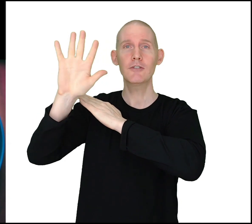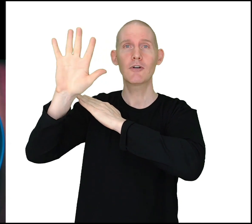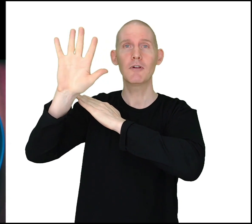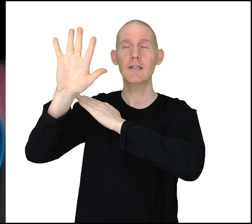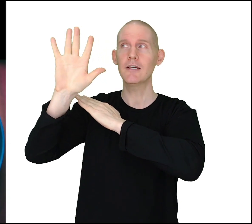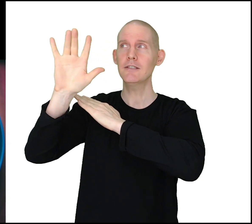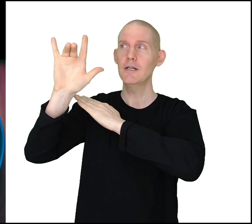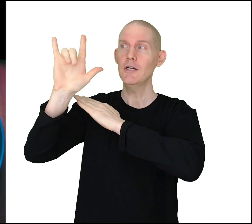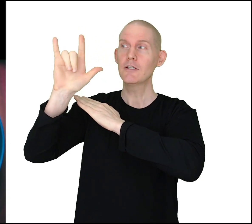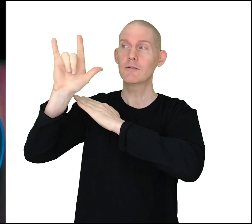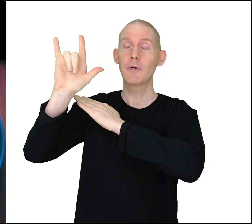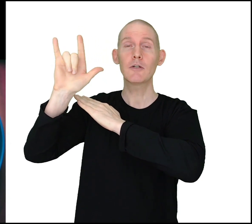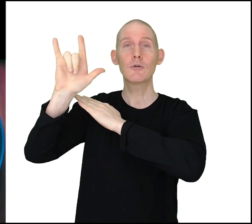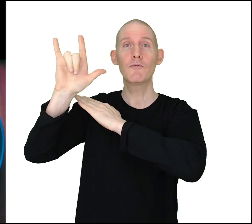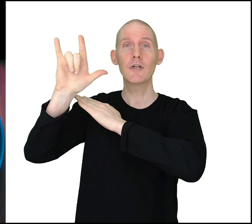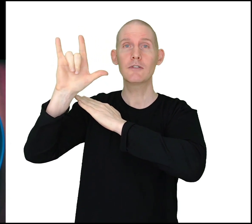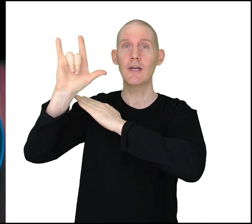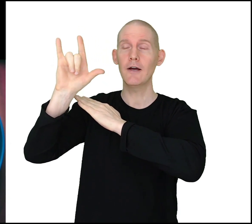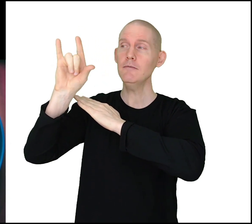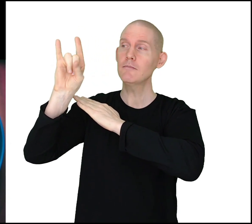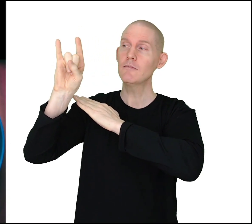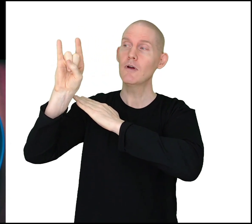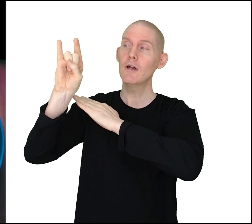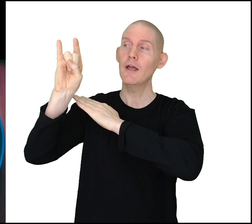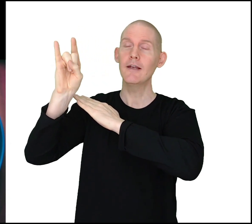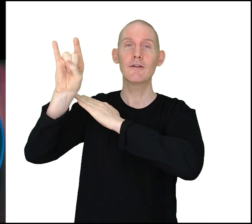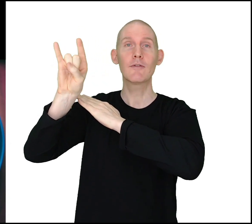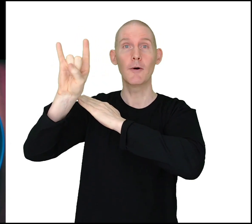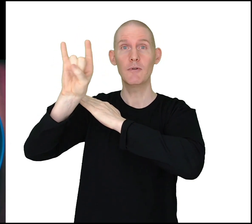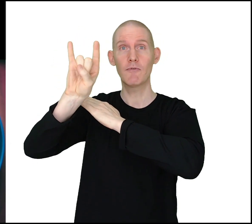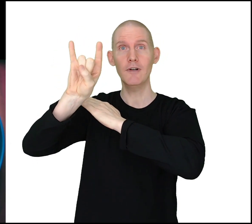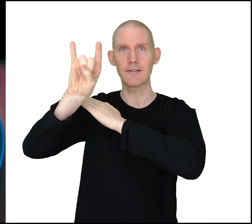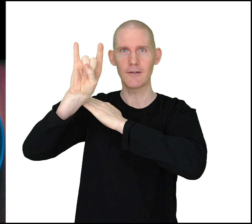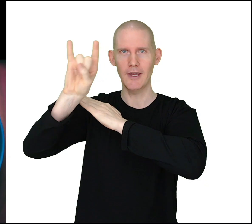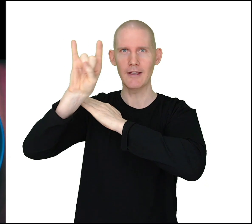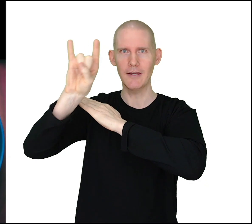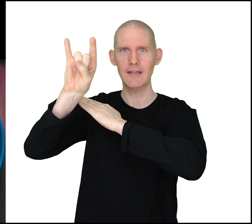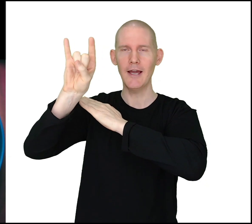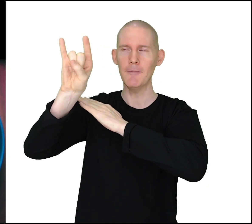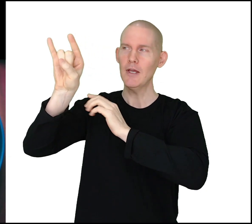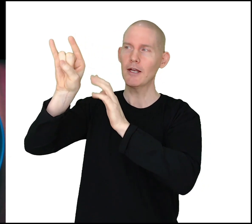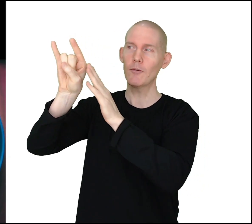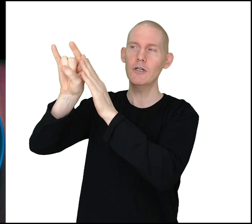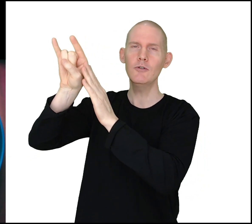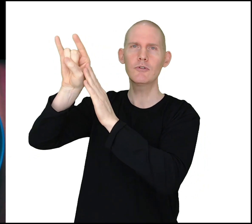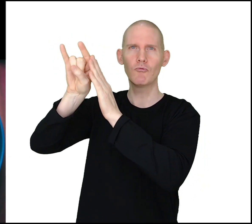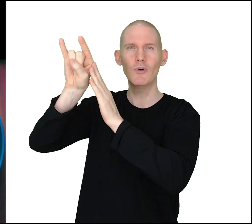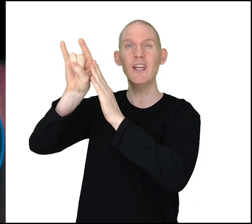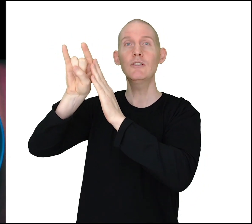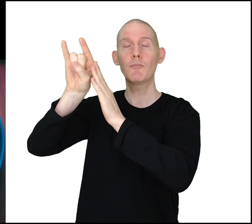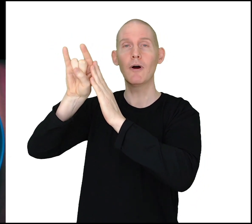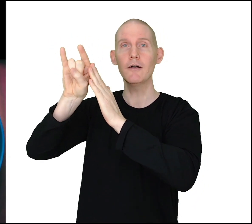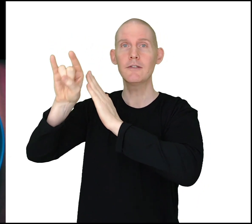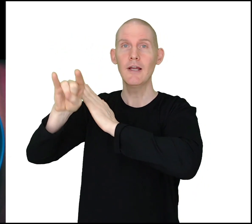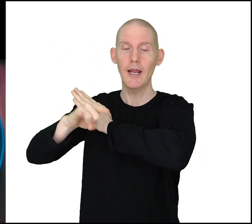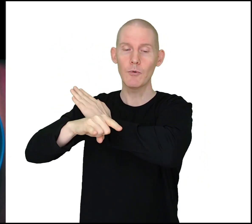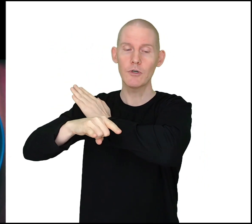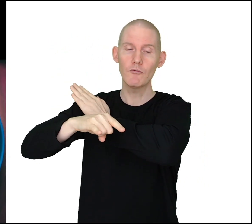go like this, middle 2 fingers down, and the thumb in front. Okay, like that. Now we're going to use the ridge part, and we're going to